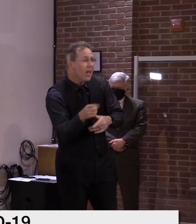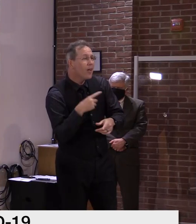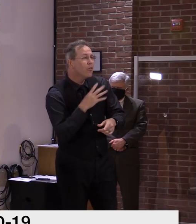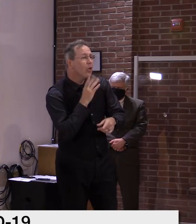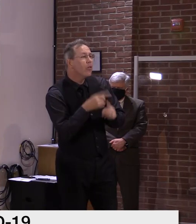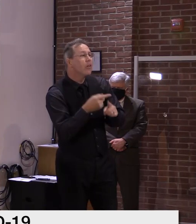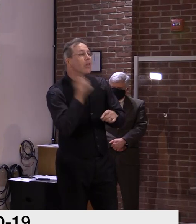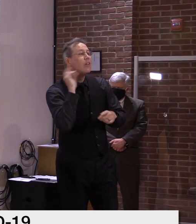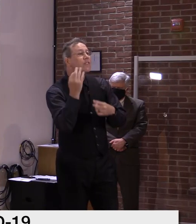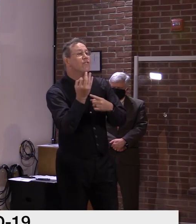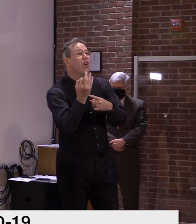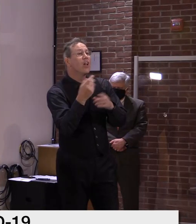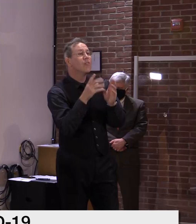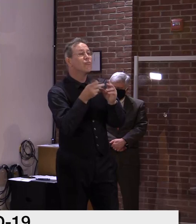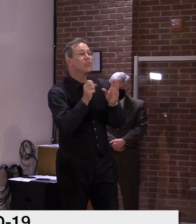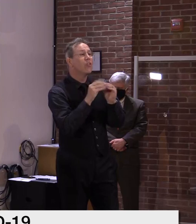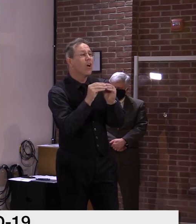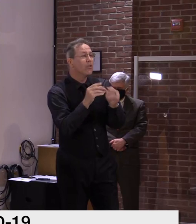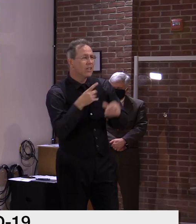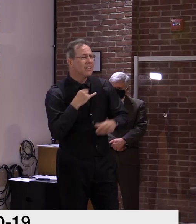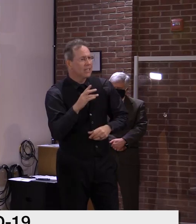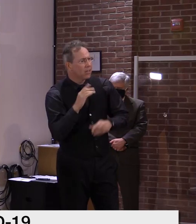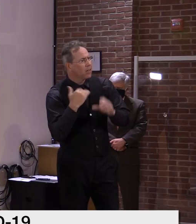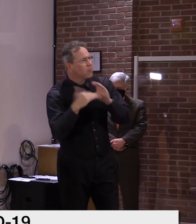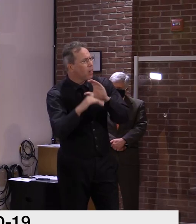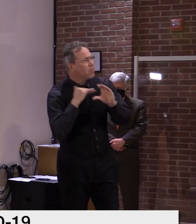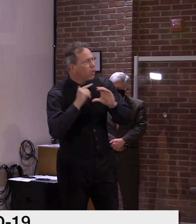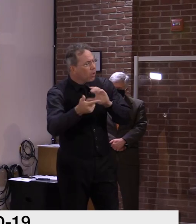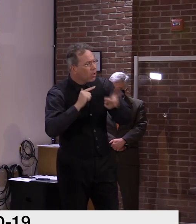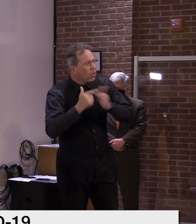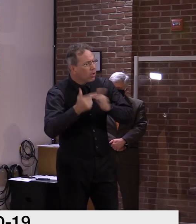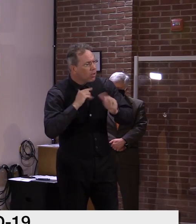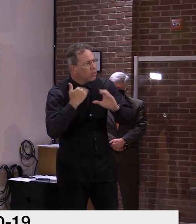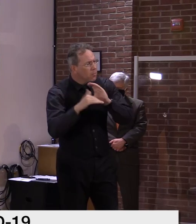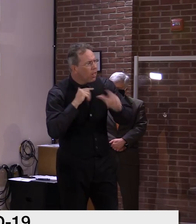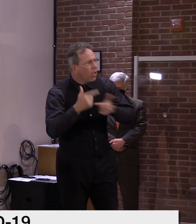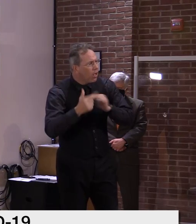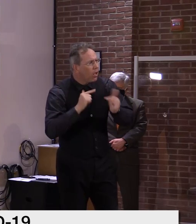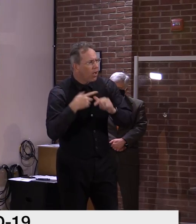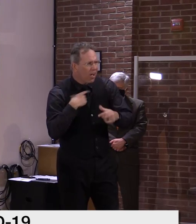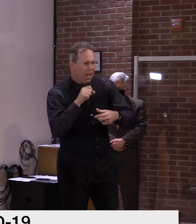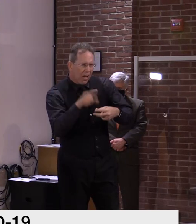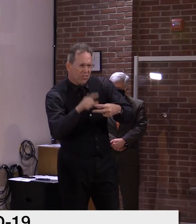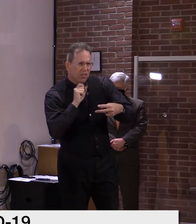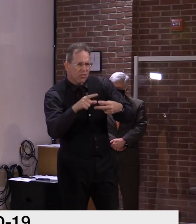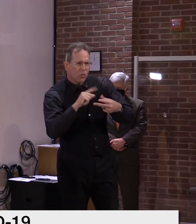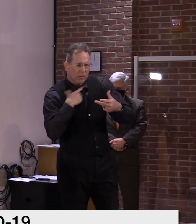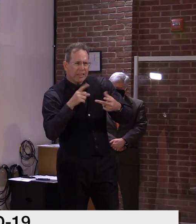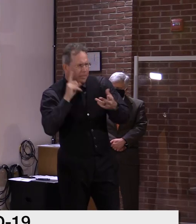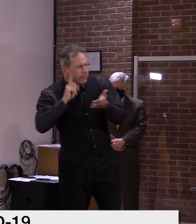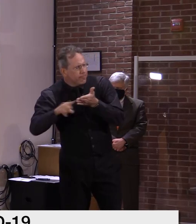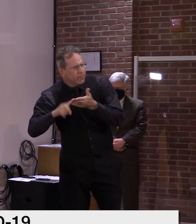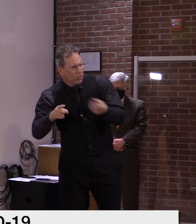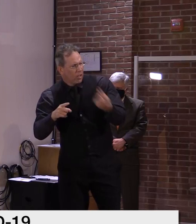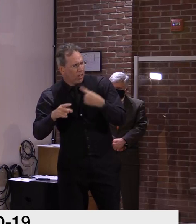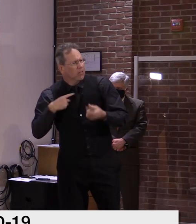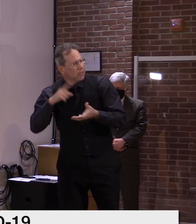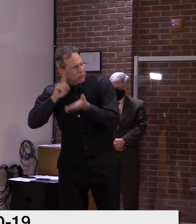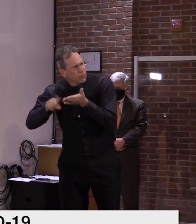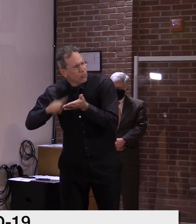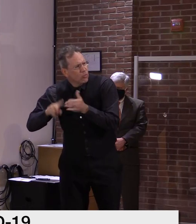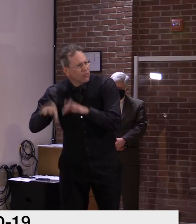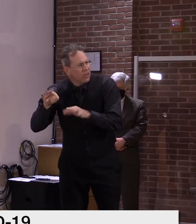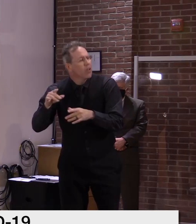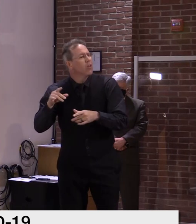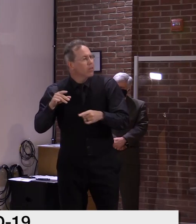Friday. The team has researched the incidents that you asked about. There are 9 that were found across